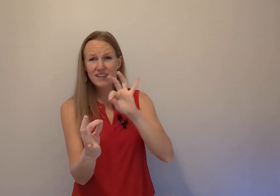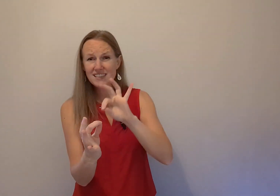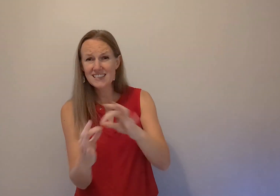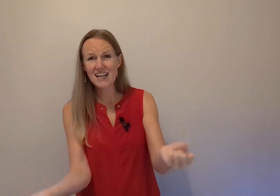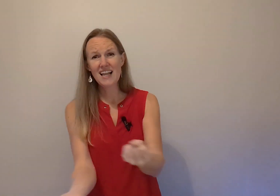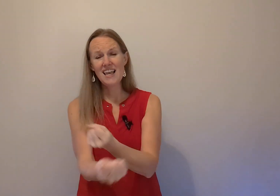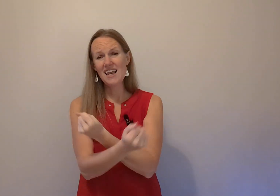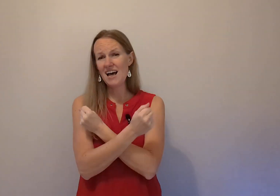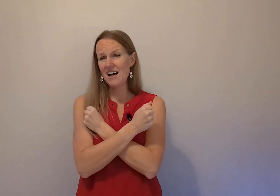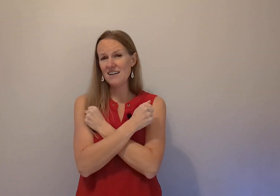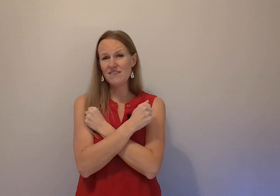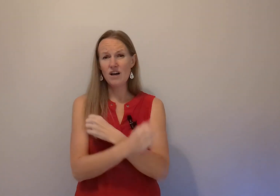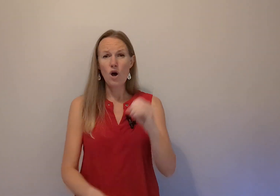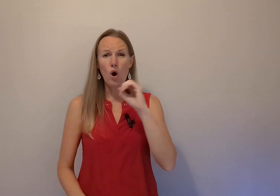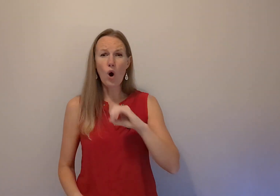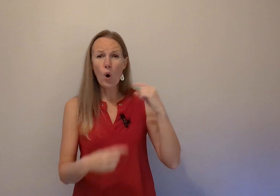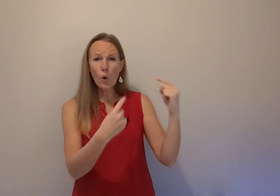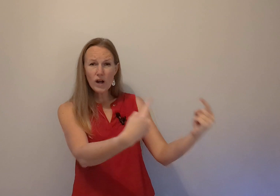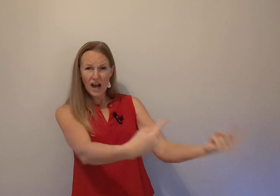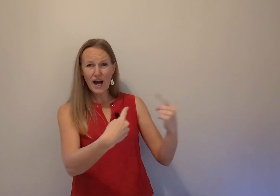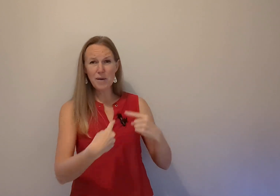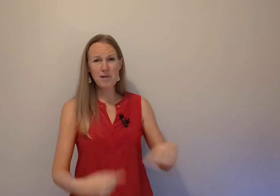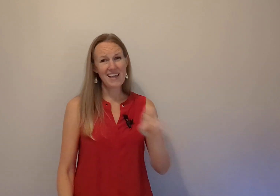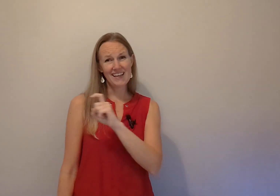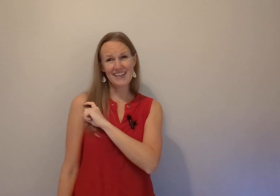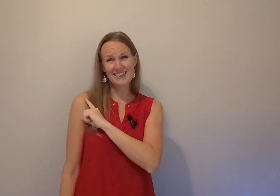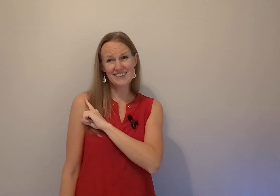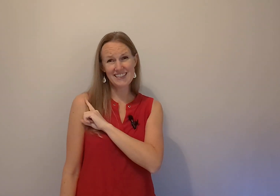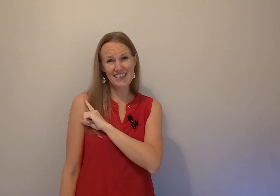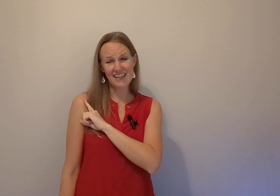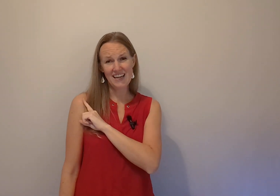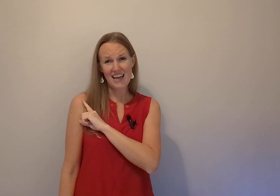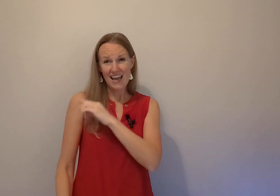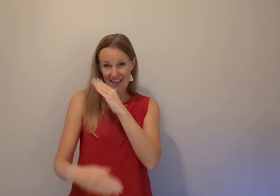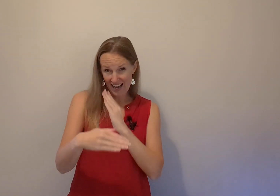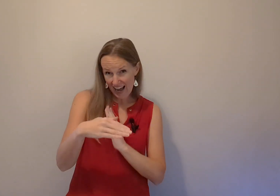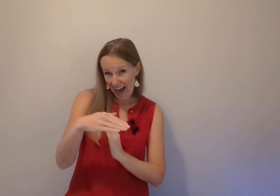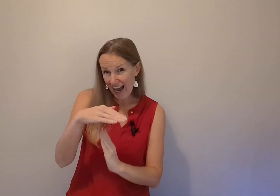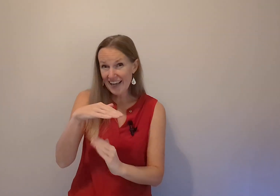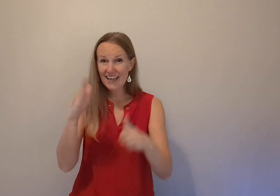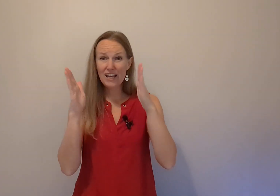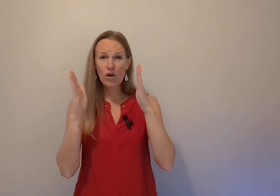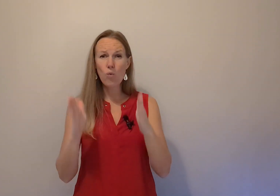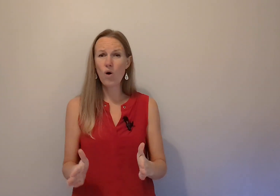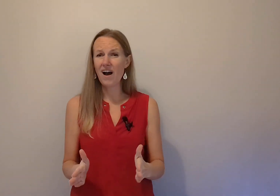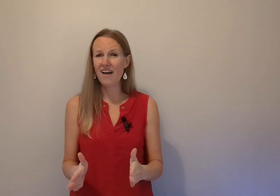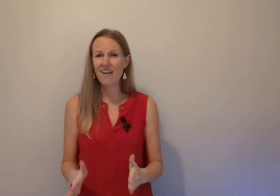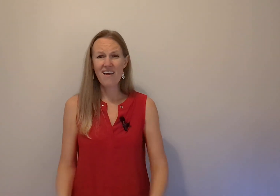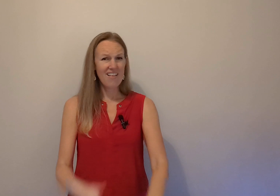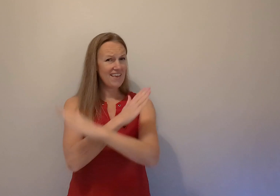perfect love. Oh, come, guilty and hiding one. There